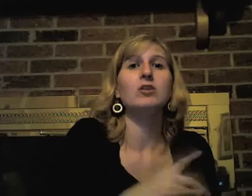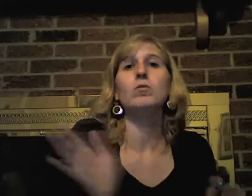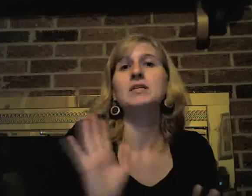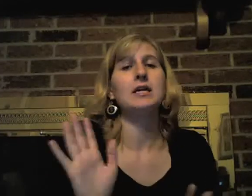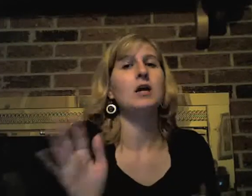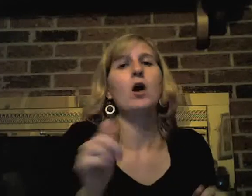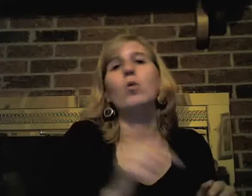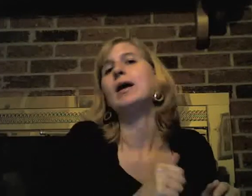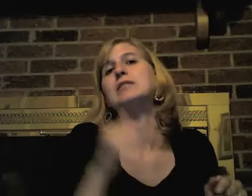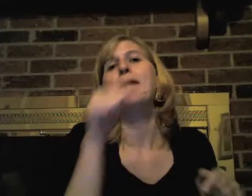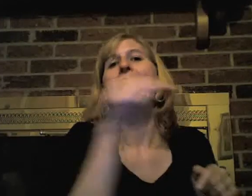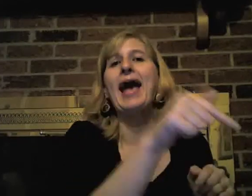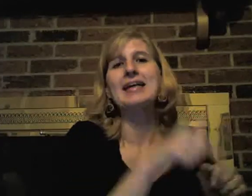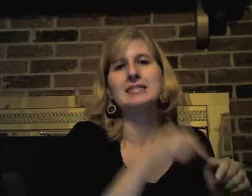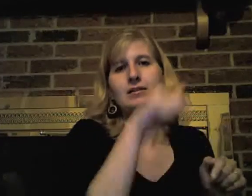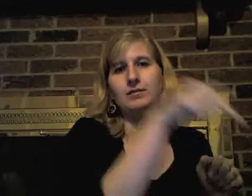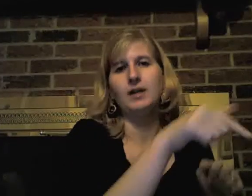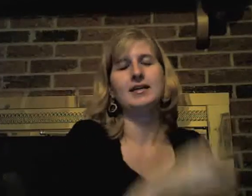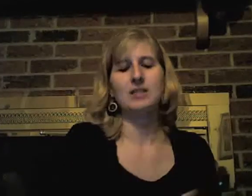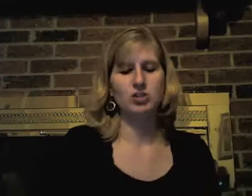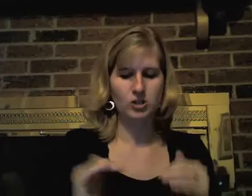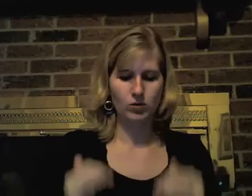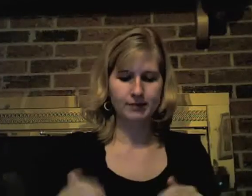no, it's past, and that's how she showed